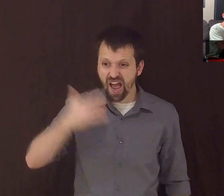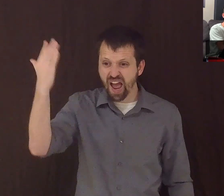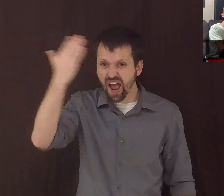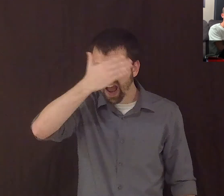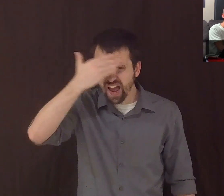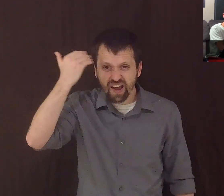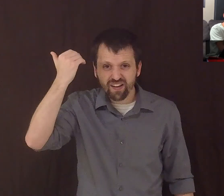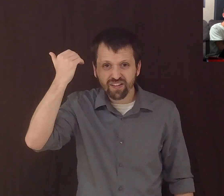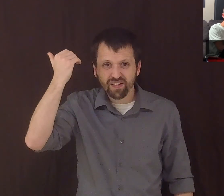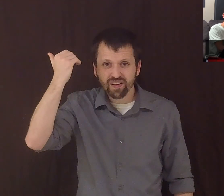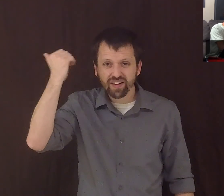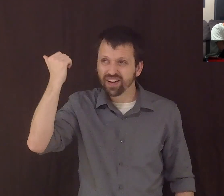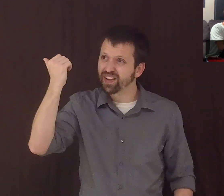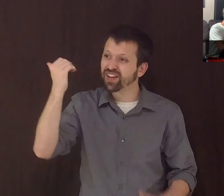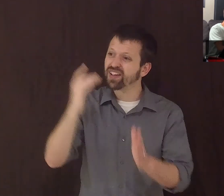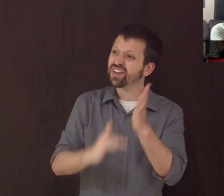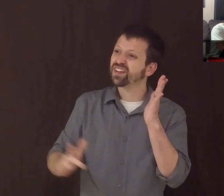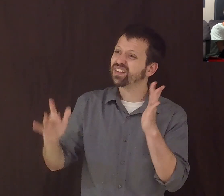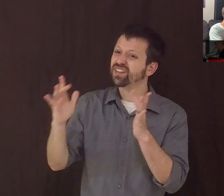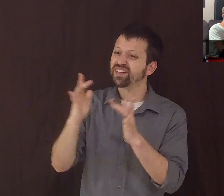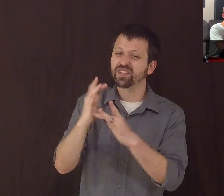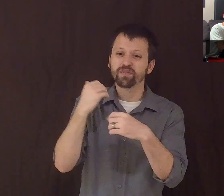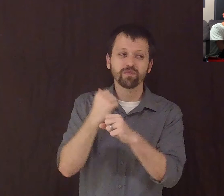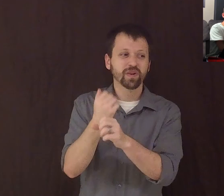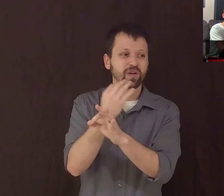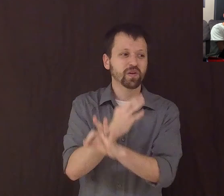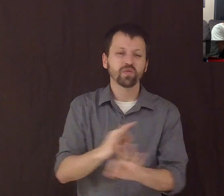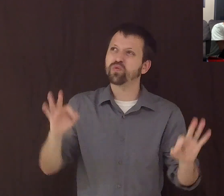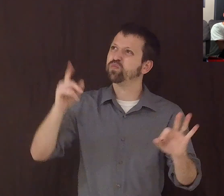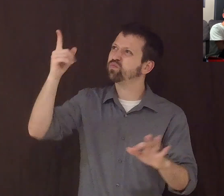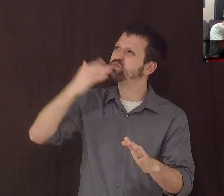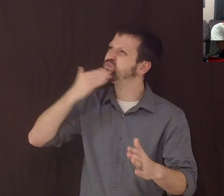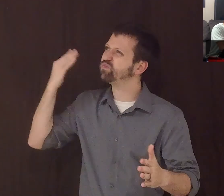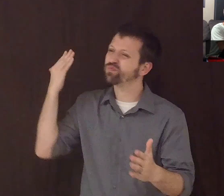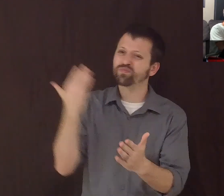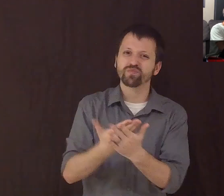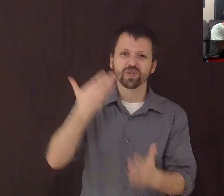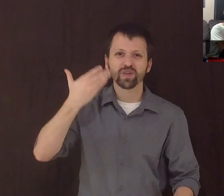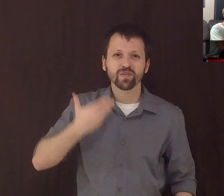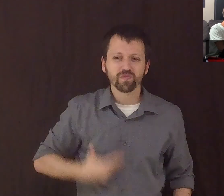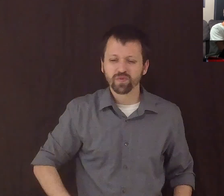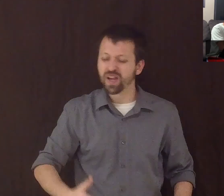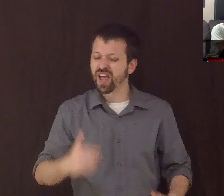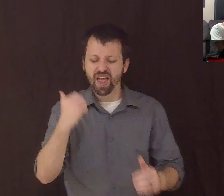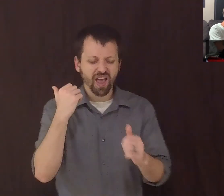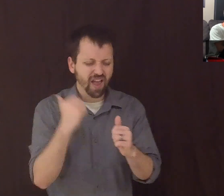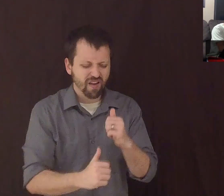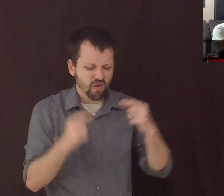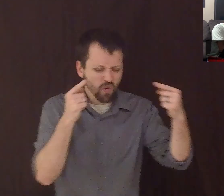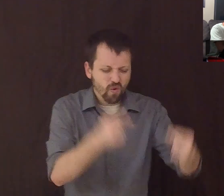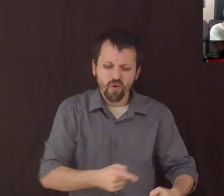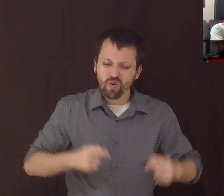ever need reminding how good you've been to me, I'll count the joy come